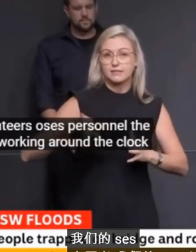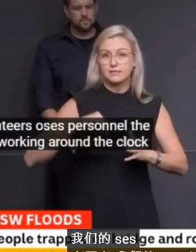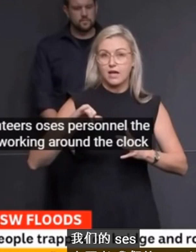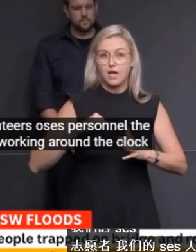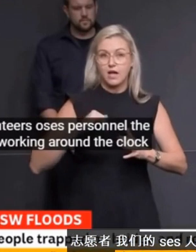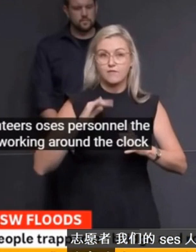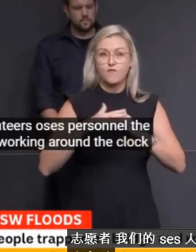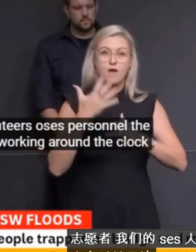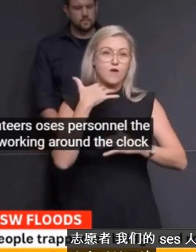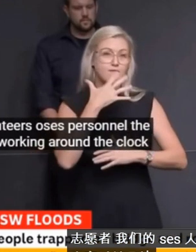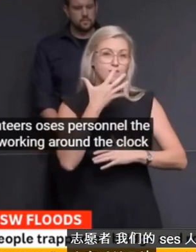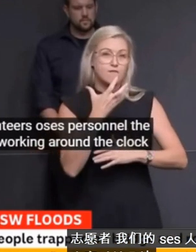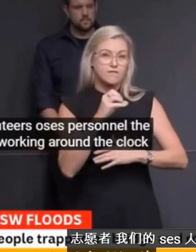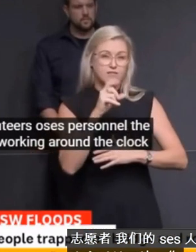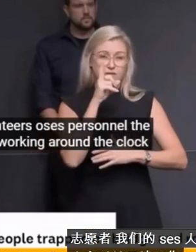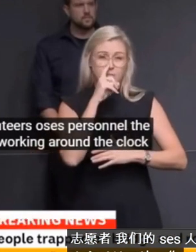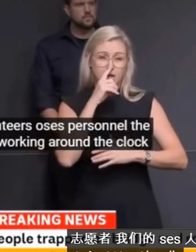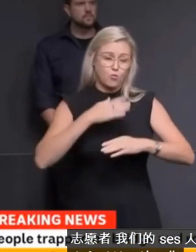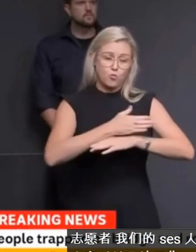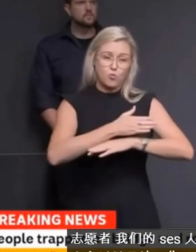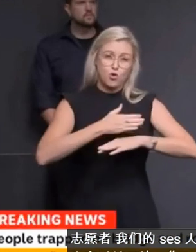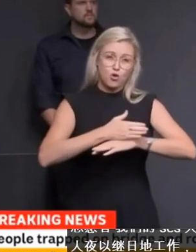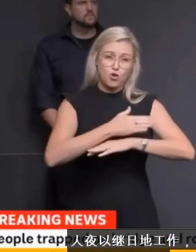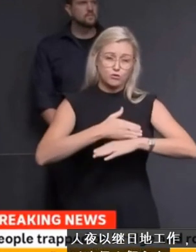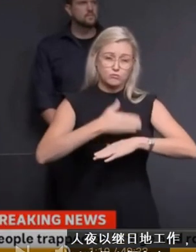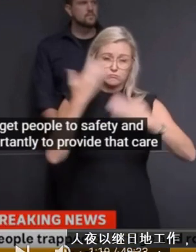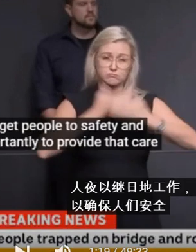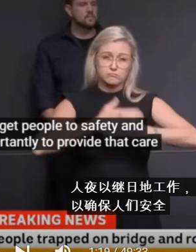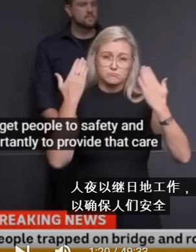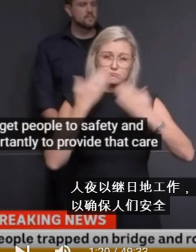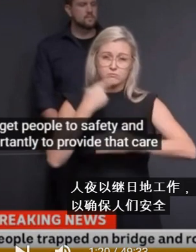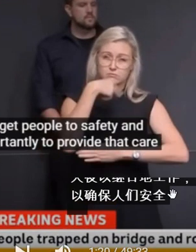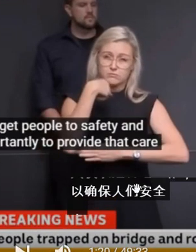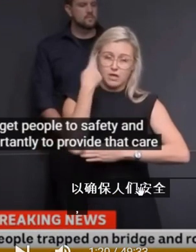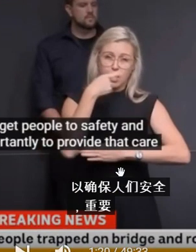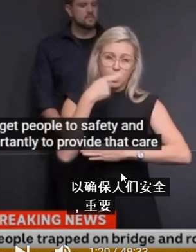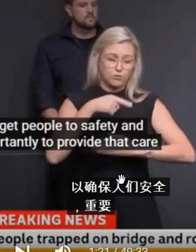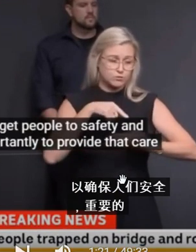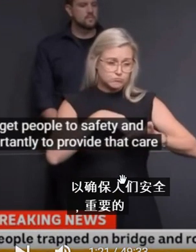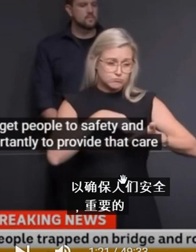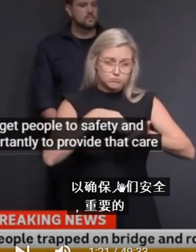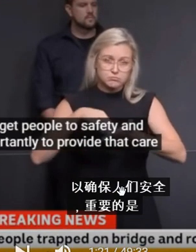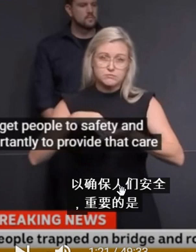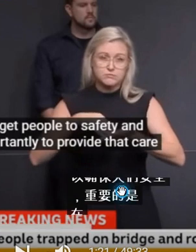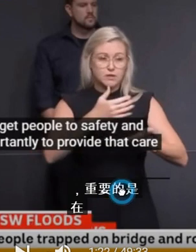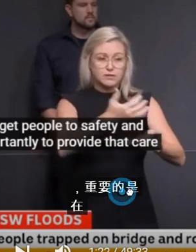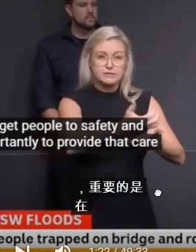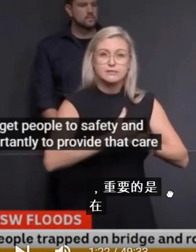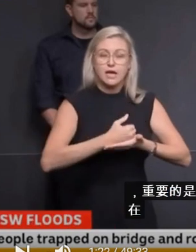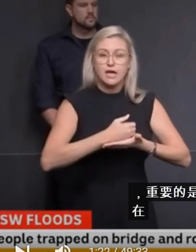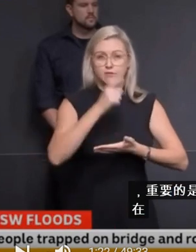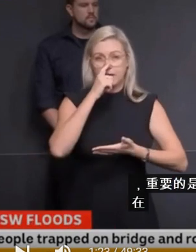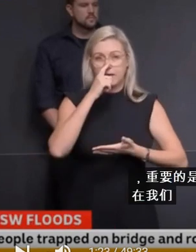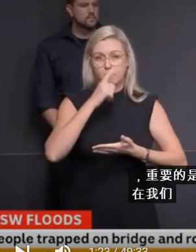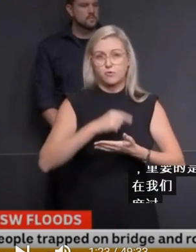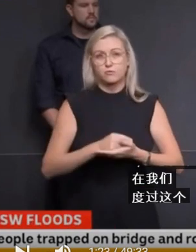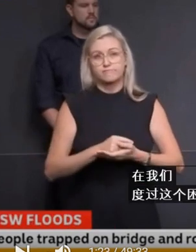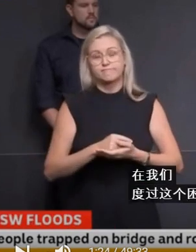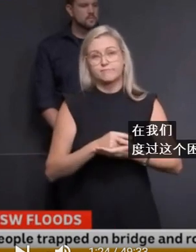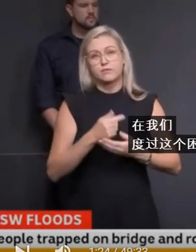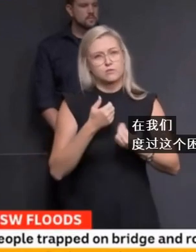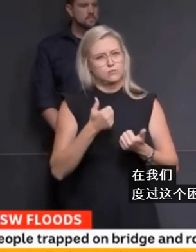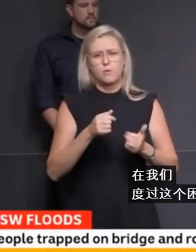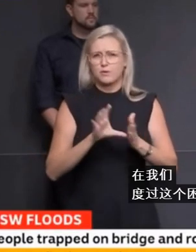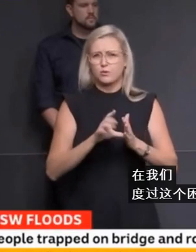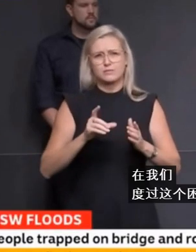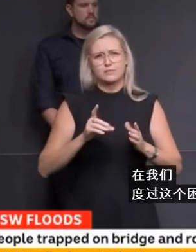550 working around the clock to get people to safety and importantly to provide that care and support as we move through this difficult